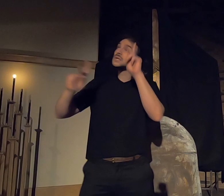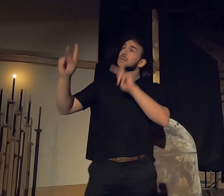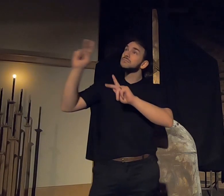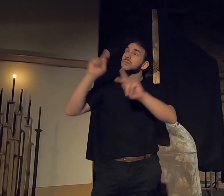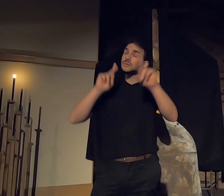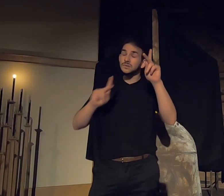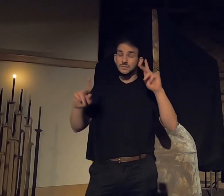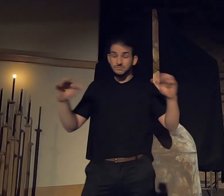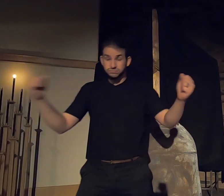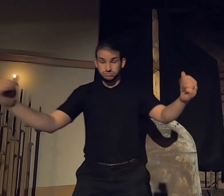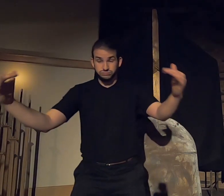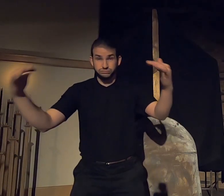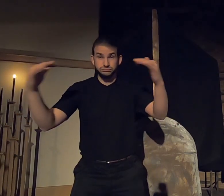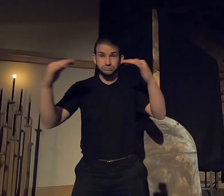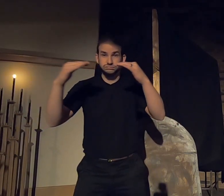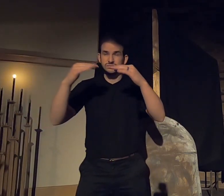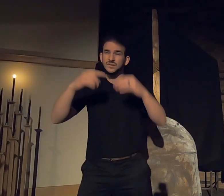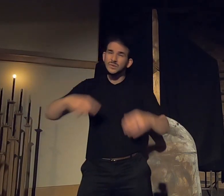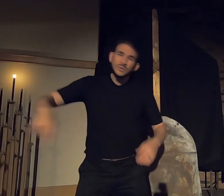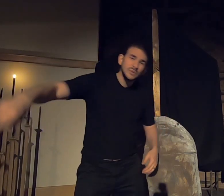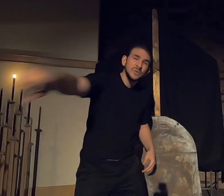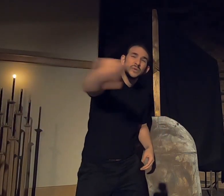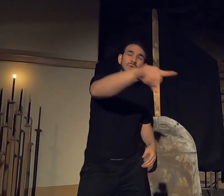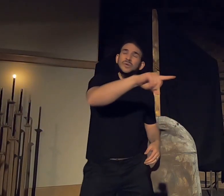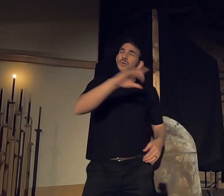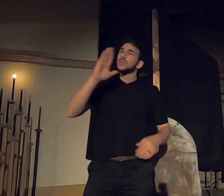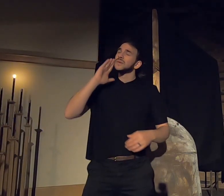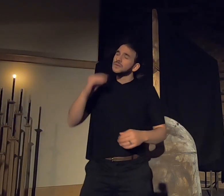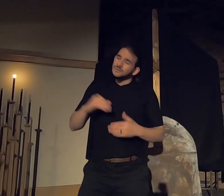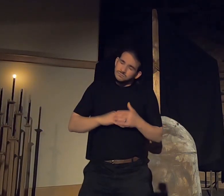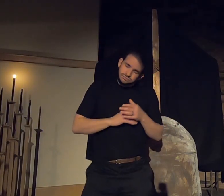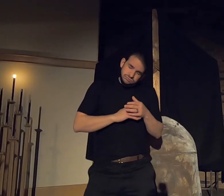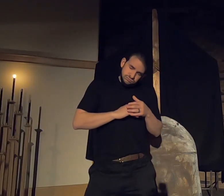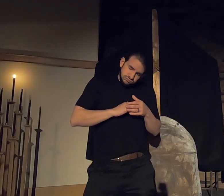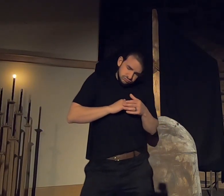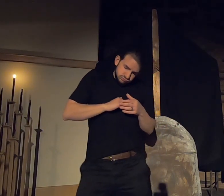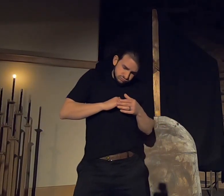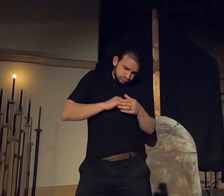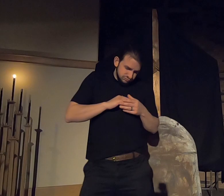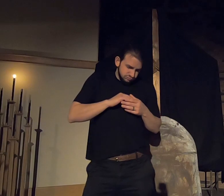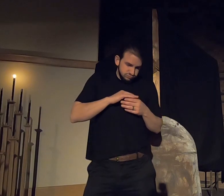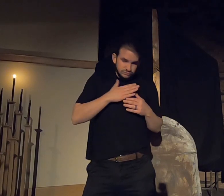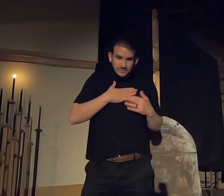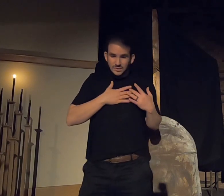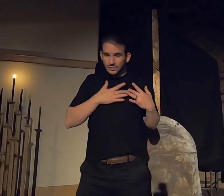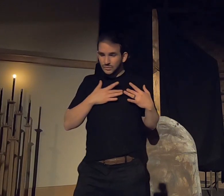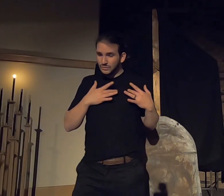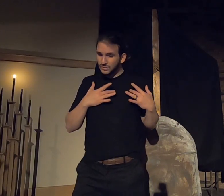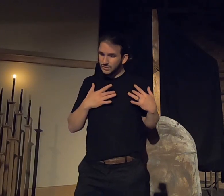When your people meet, you will fill my heart